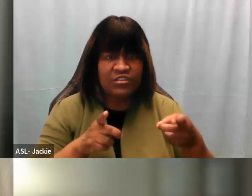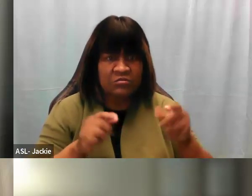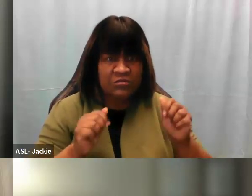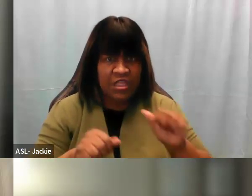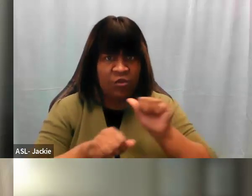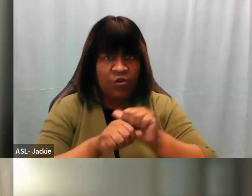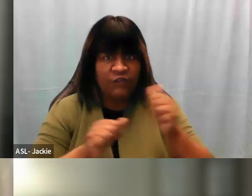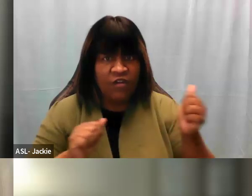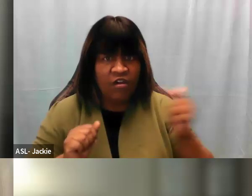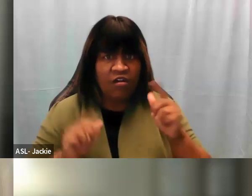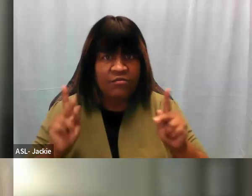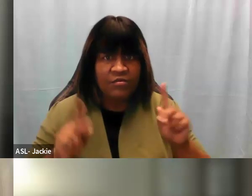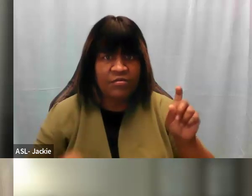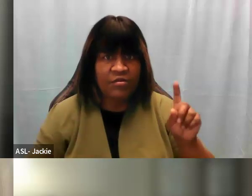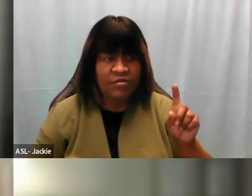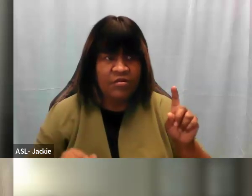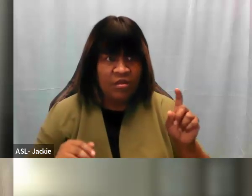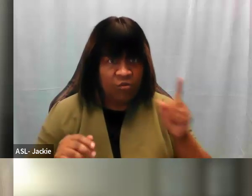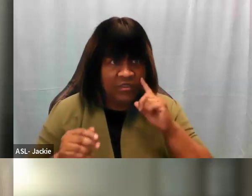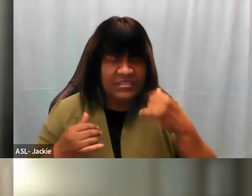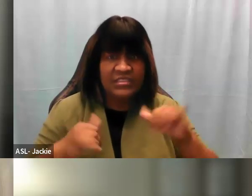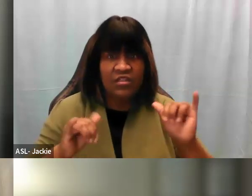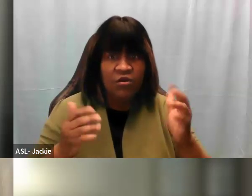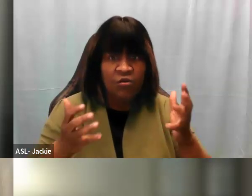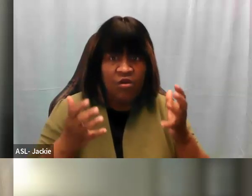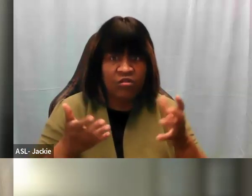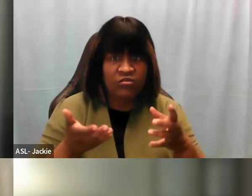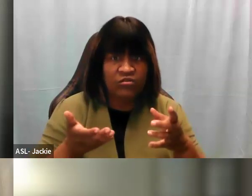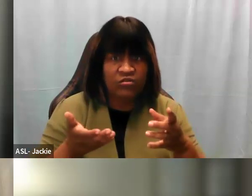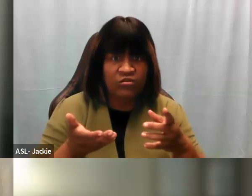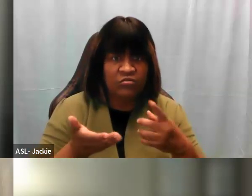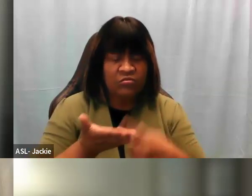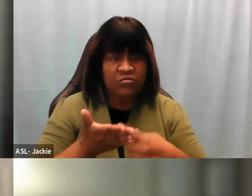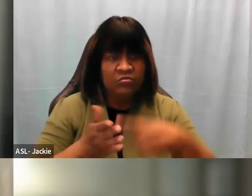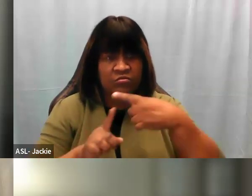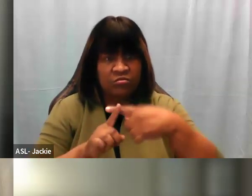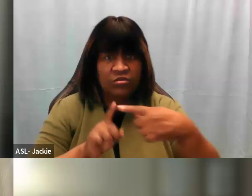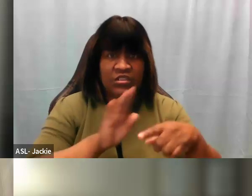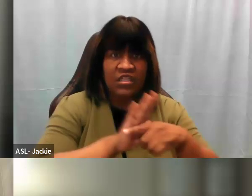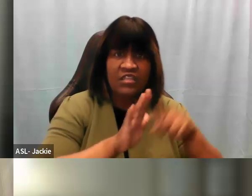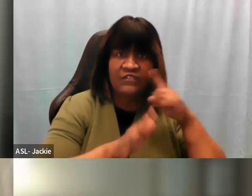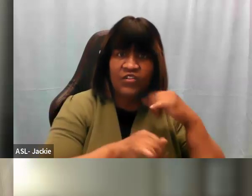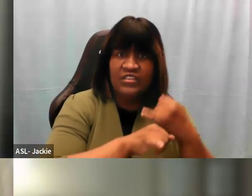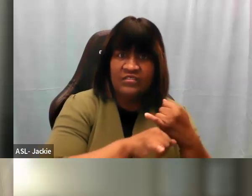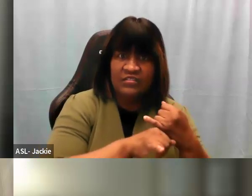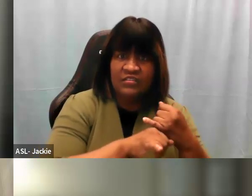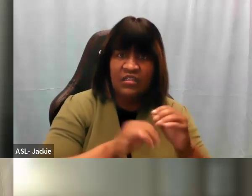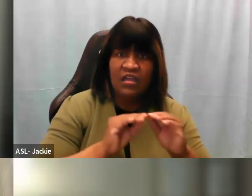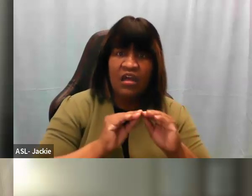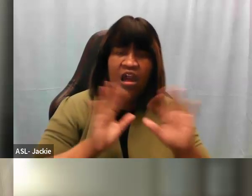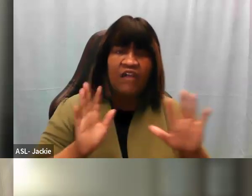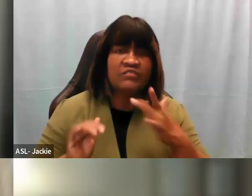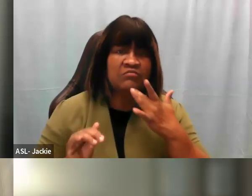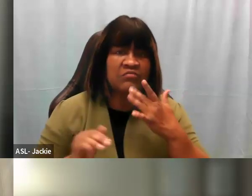everyone, would we still want to discuss the pros and cons of institutions? Obviously, the choice is on